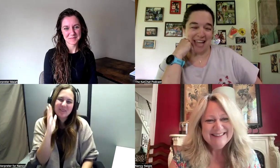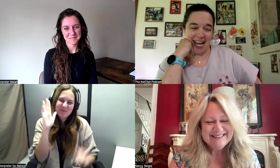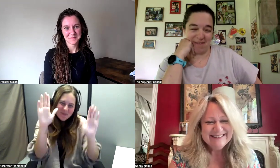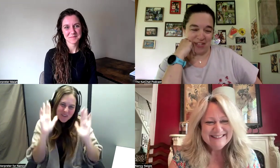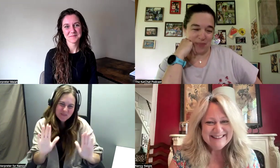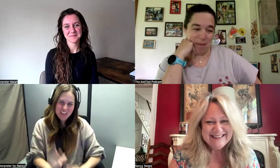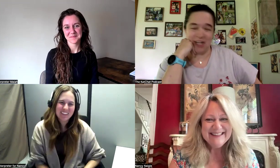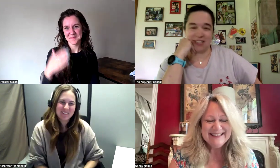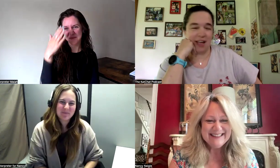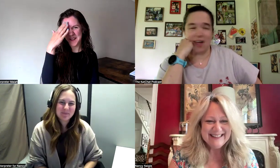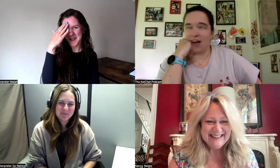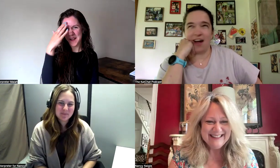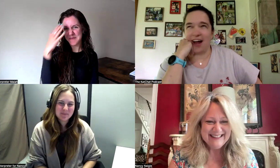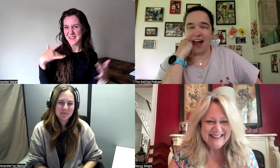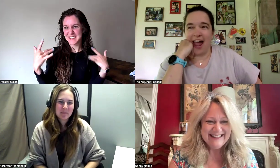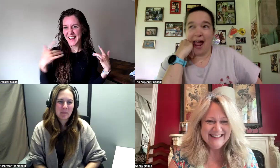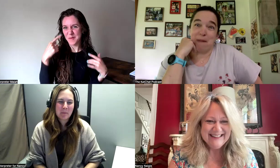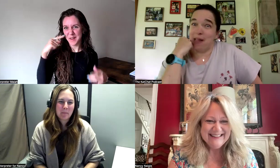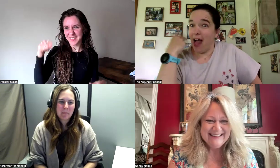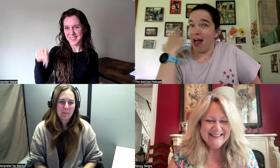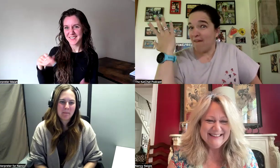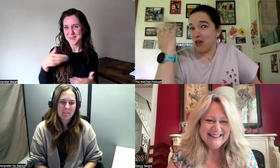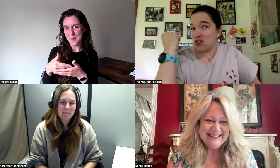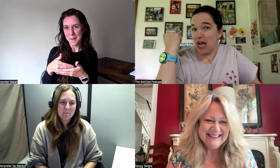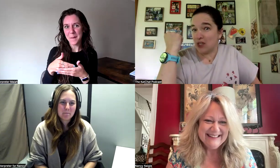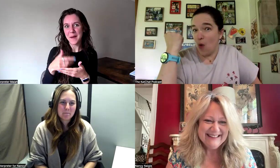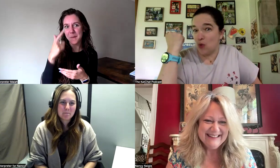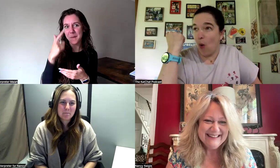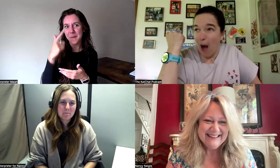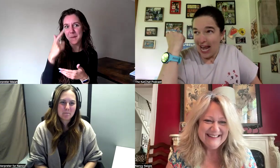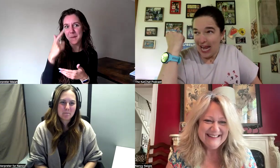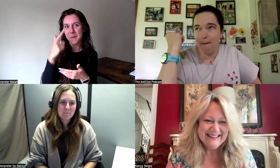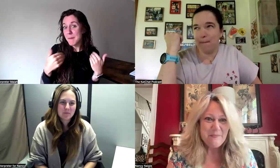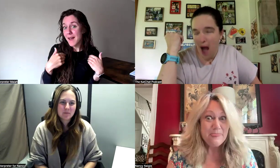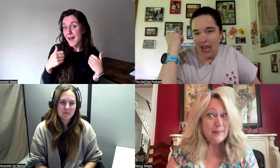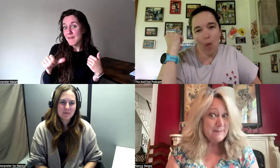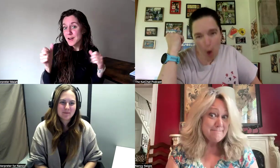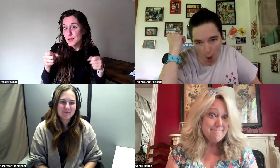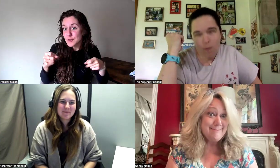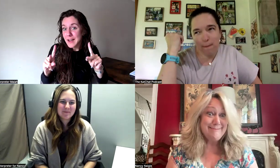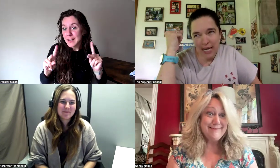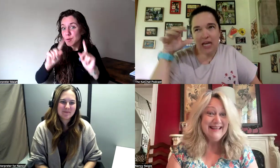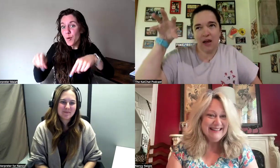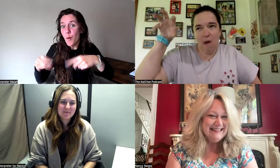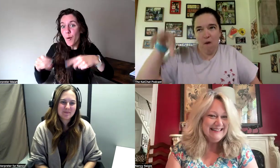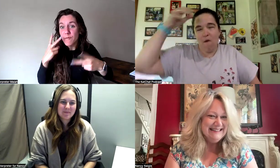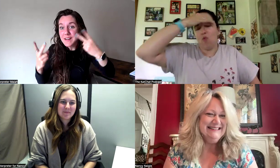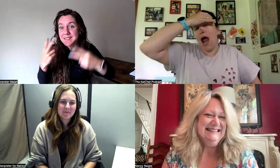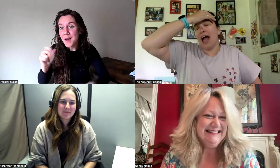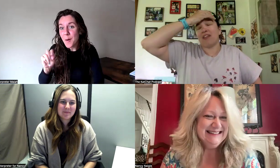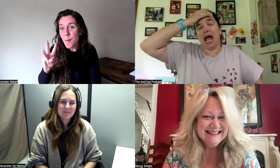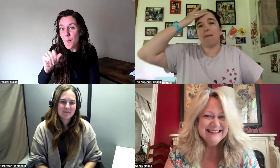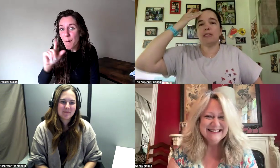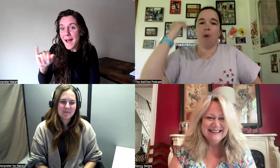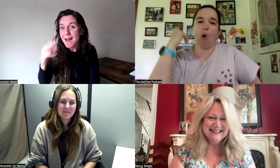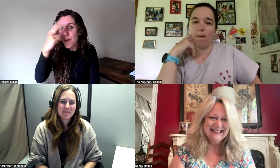great. I'm excited for this one because uh, maybe I'll have another chance to go to Hawaii, but it won't be